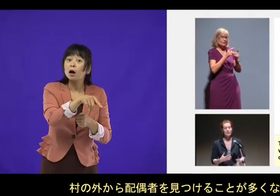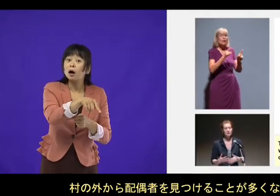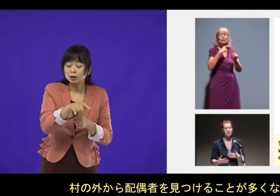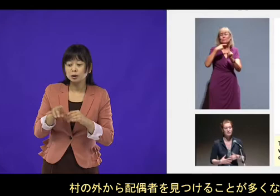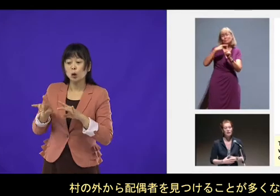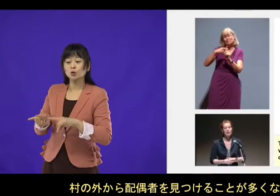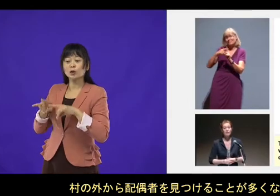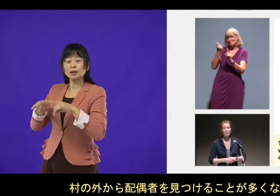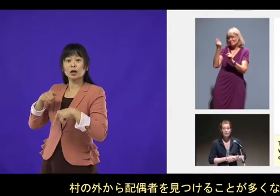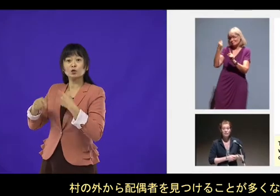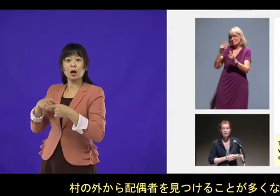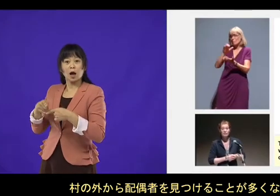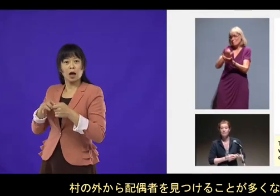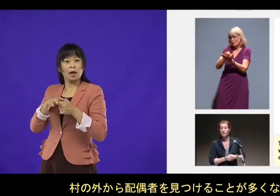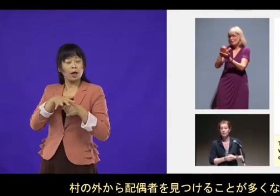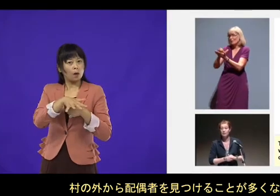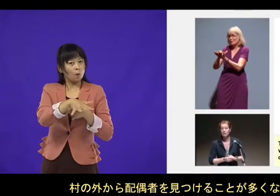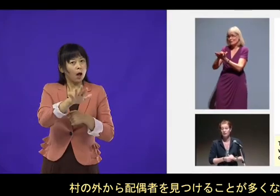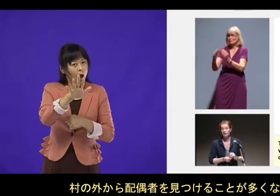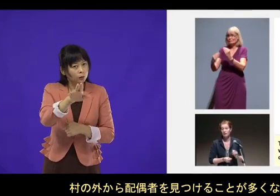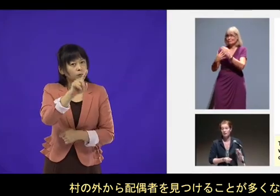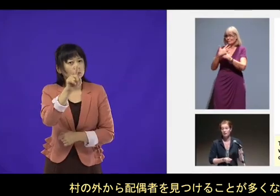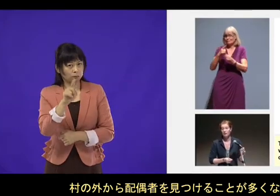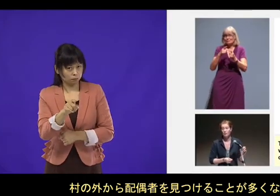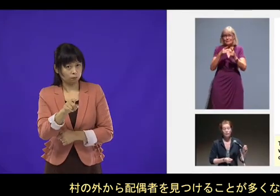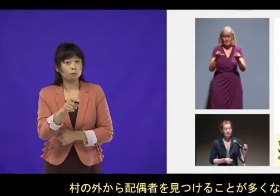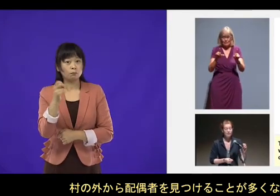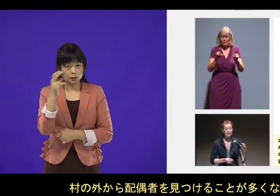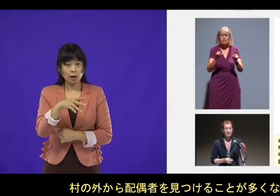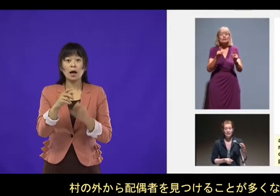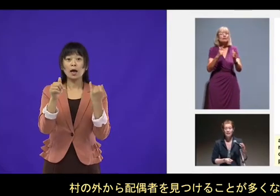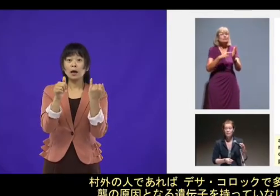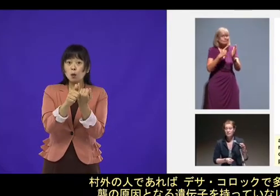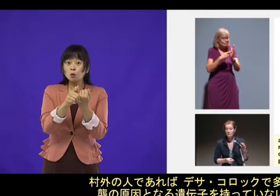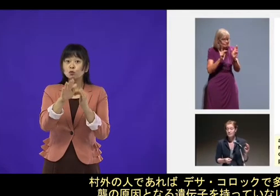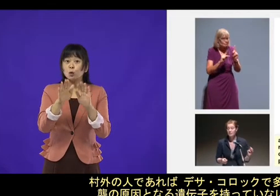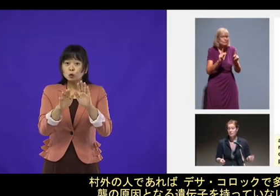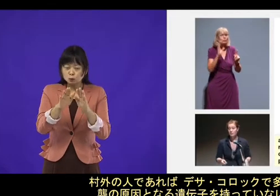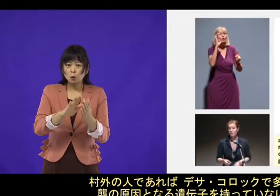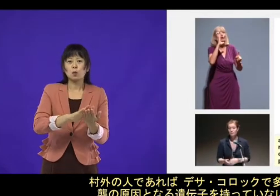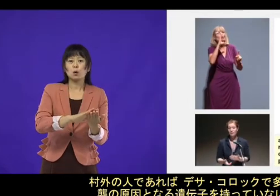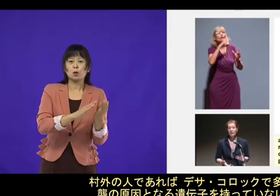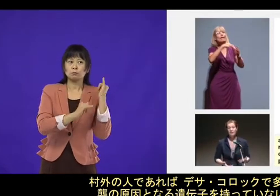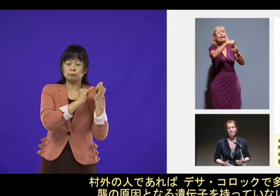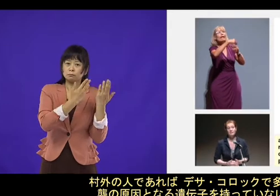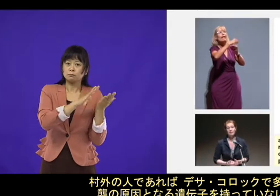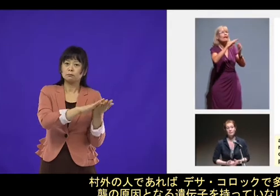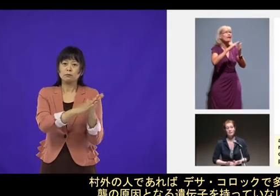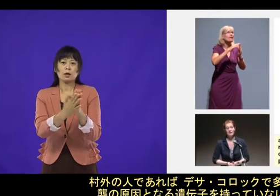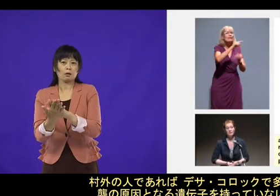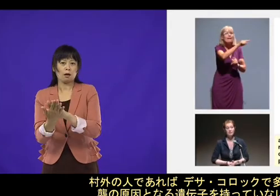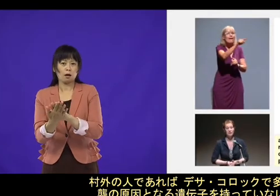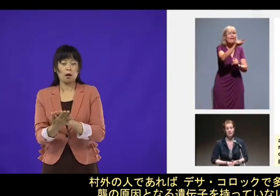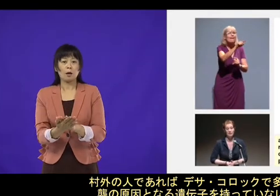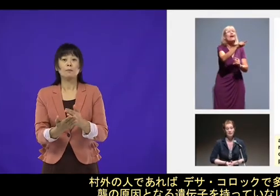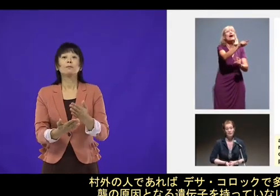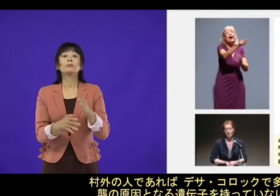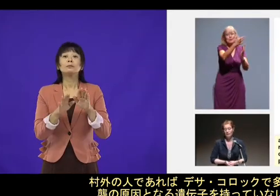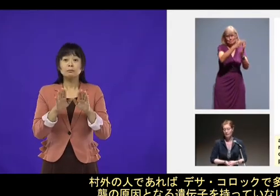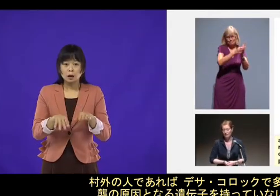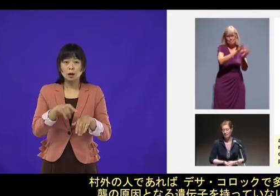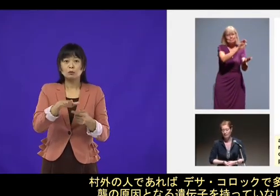find spouses from outside the village more frequently, and because these people don't carry the same recessive